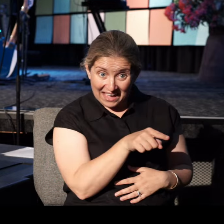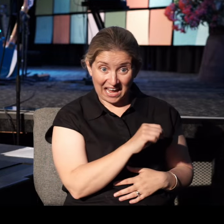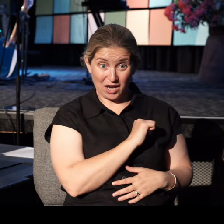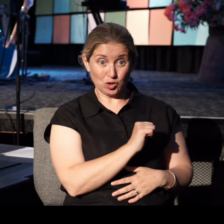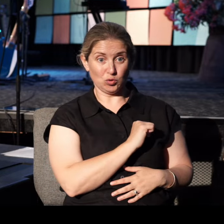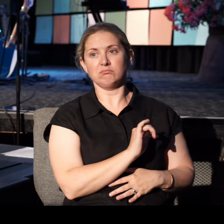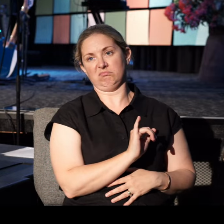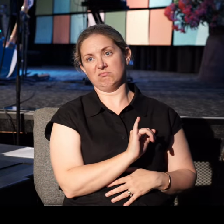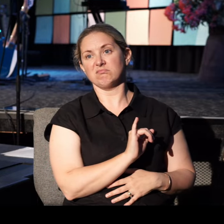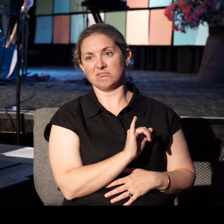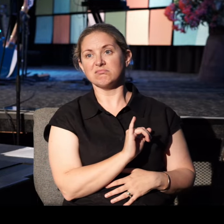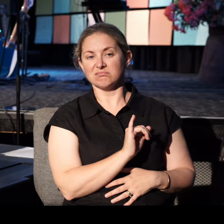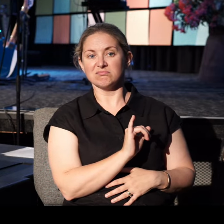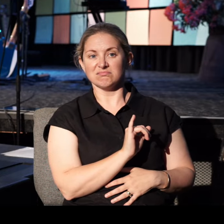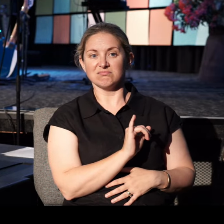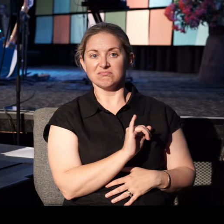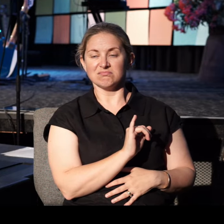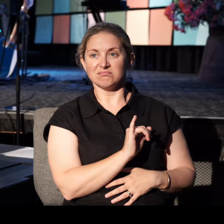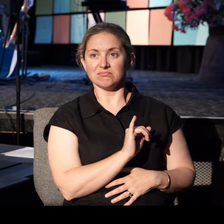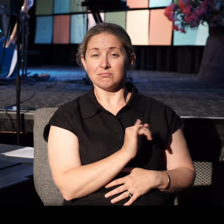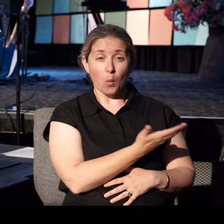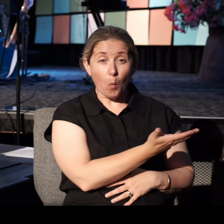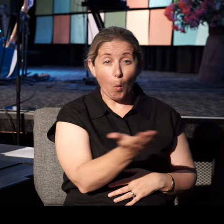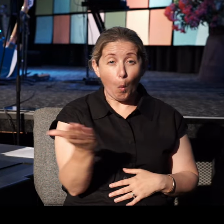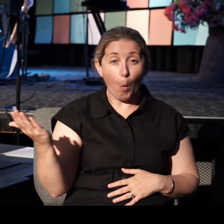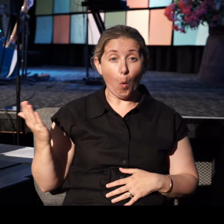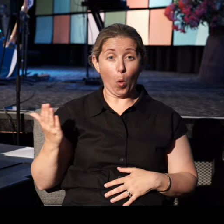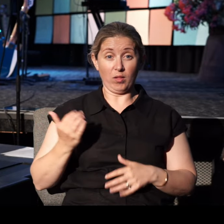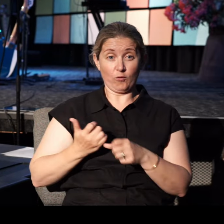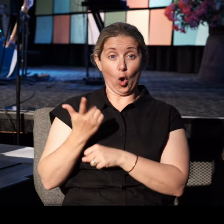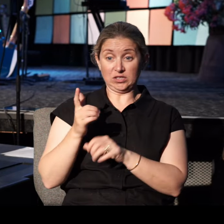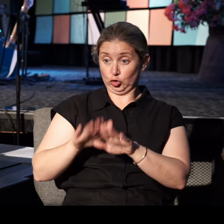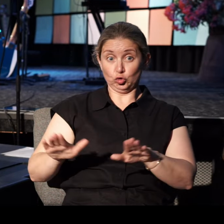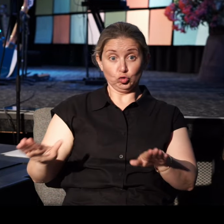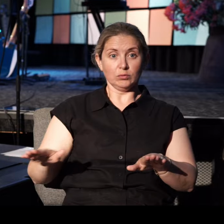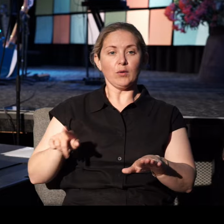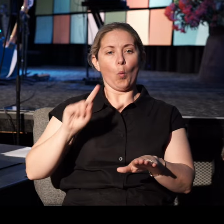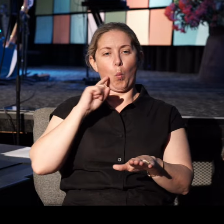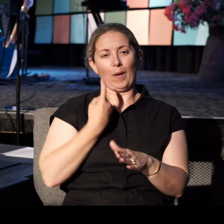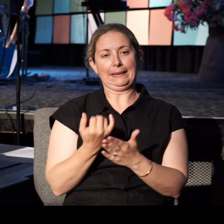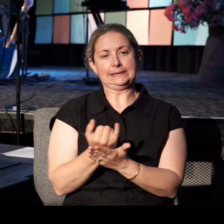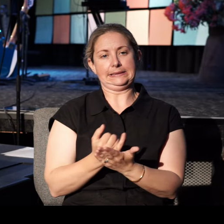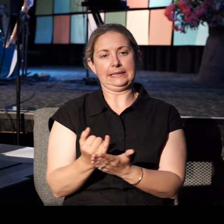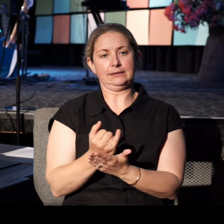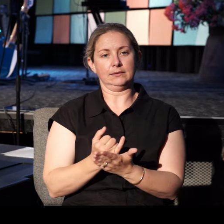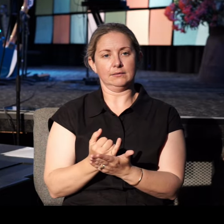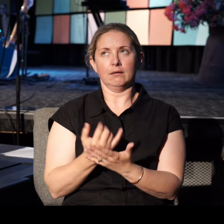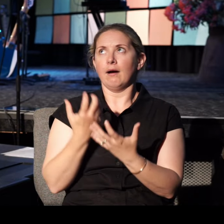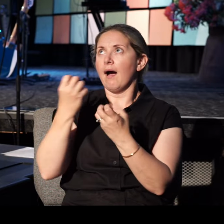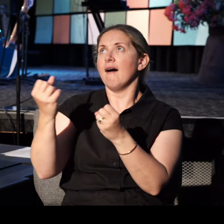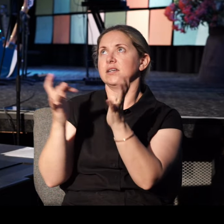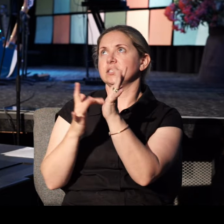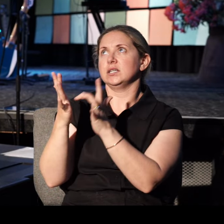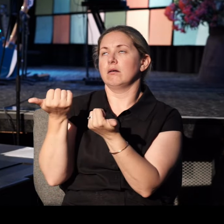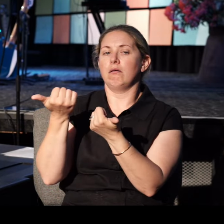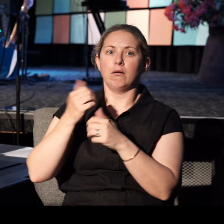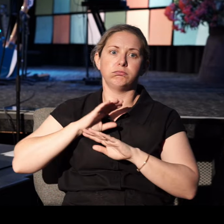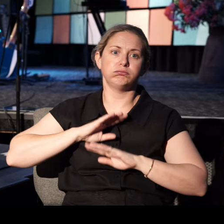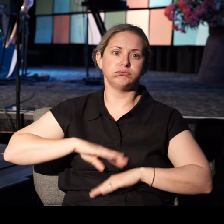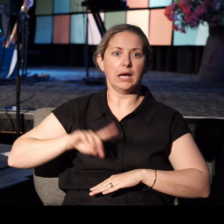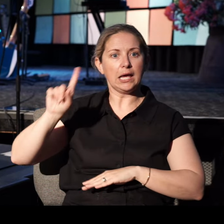question. Every child of God will sin. We have an advocate of the Father, the Jesus Christ, the righteous. Forgiveness and grace to cover all. But no